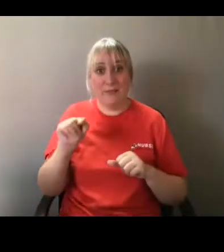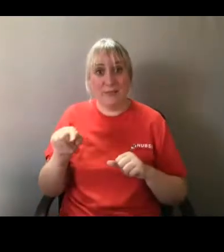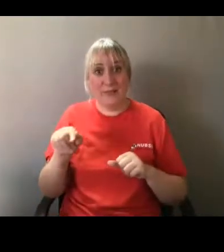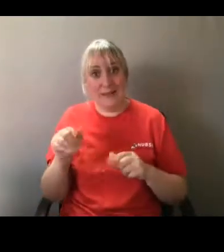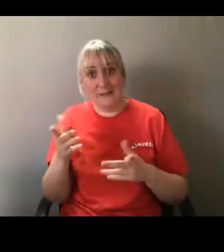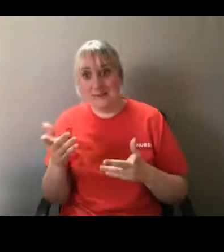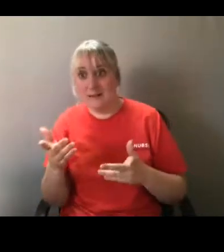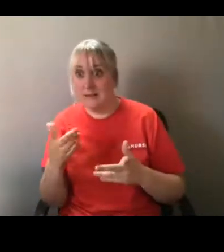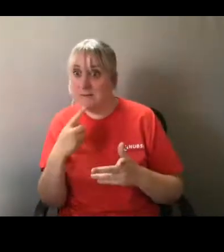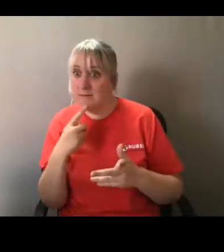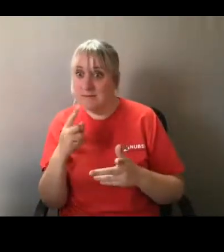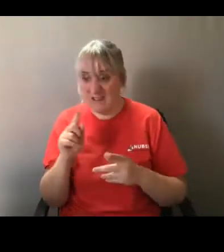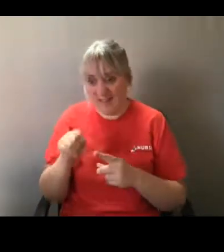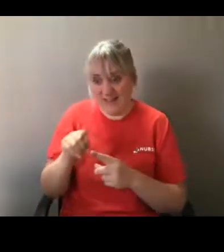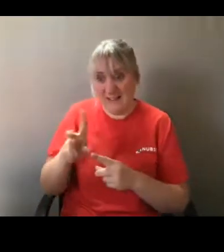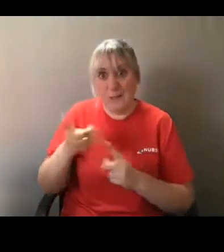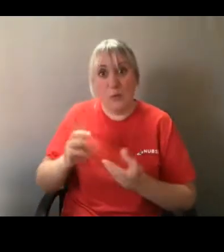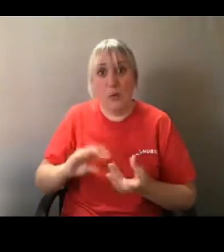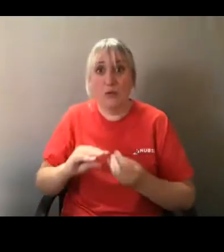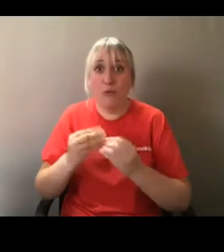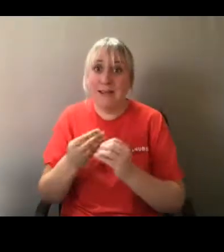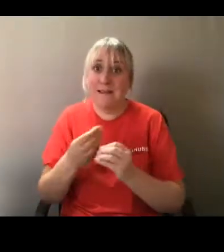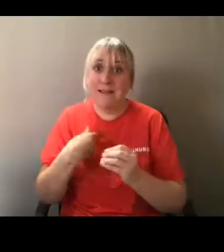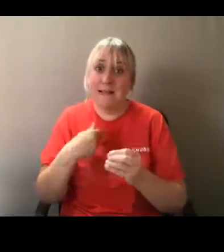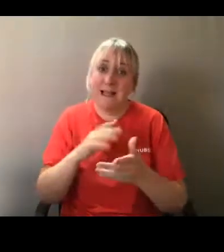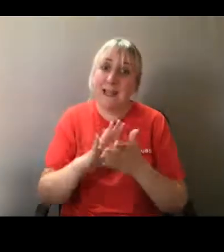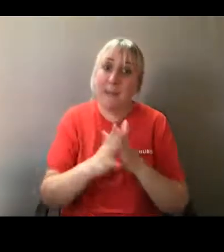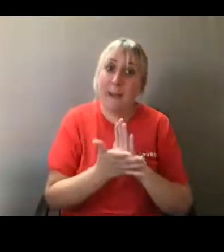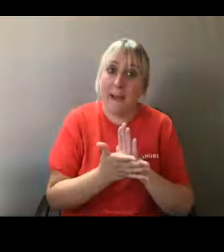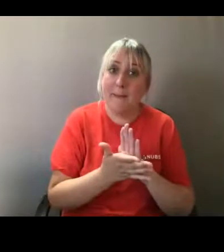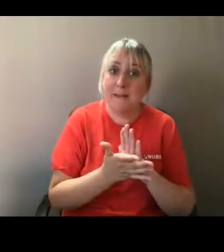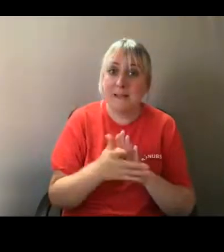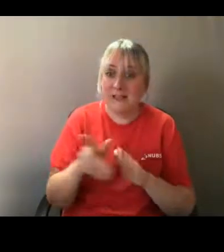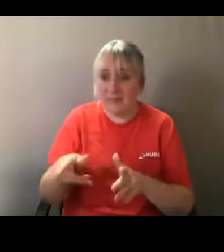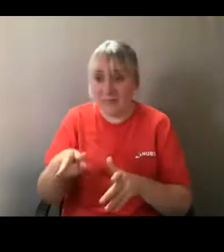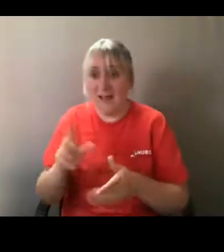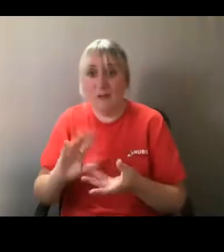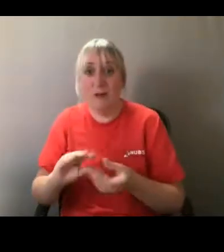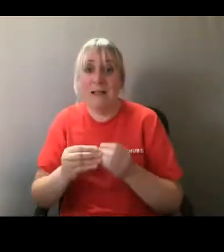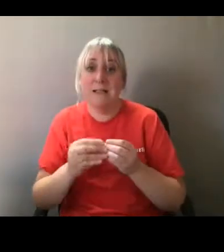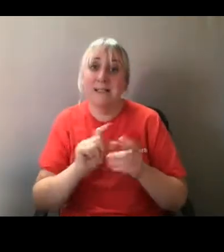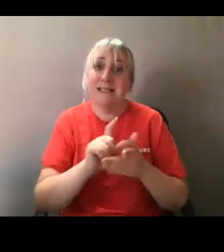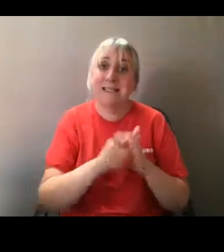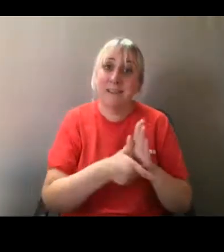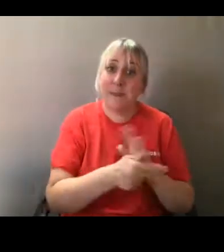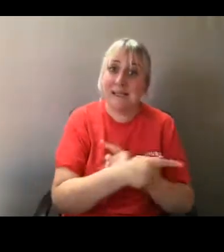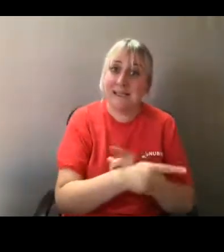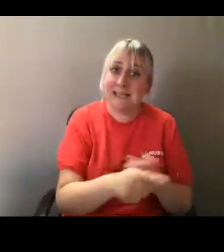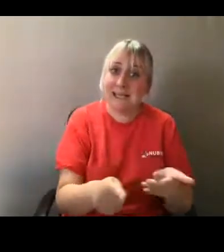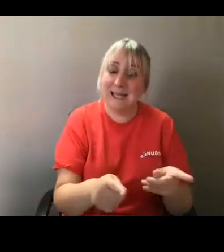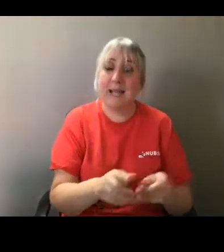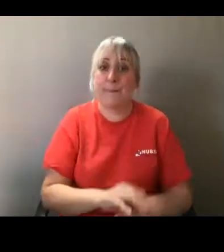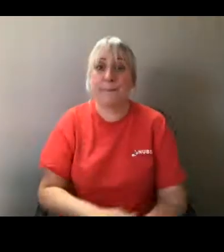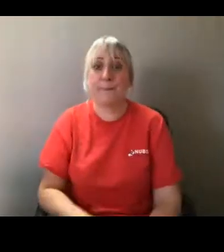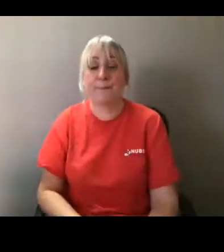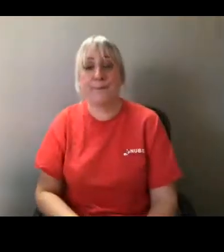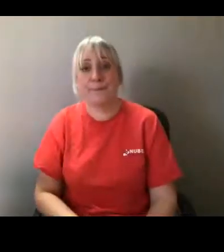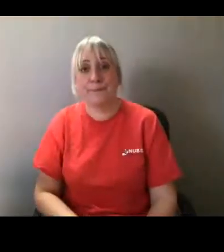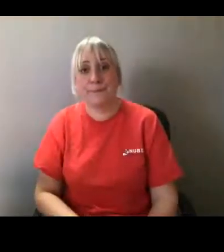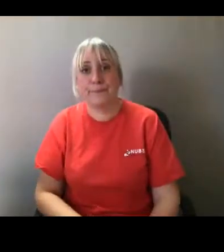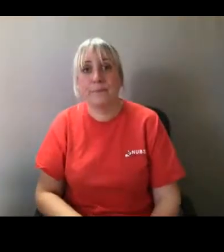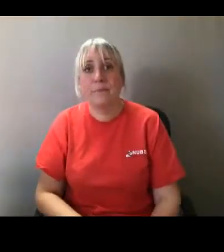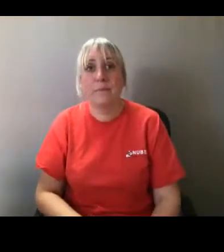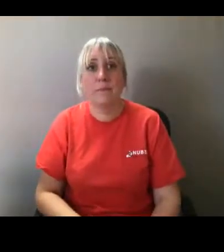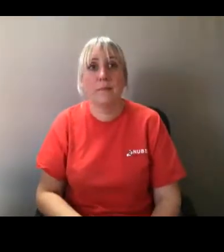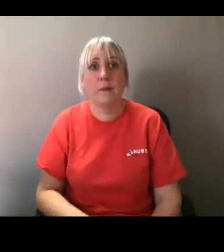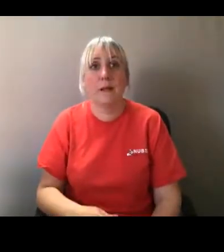create both impairment and disability. I also agree with